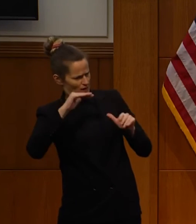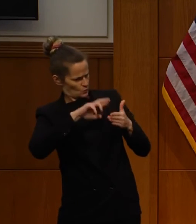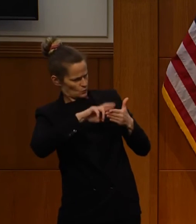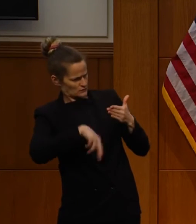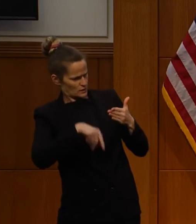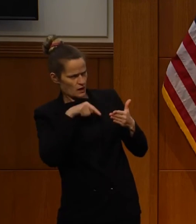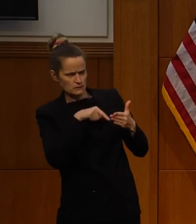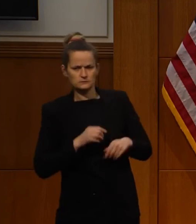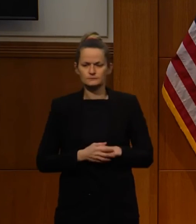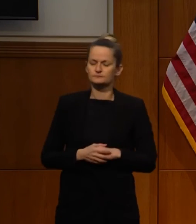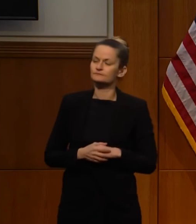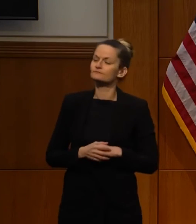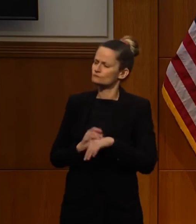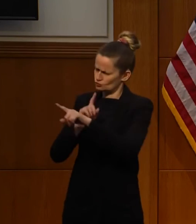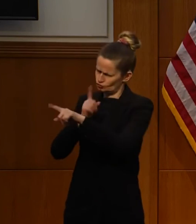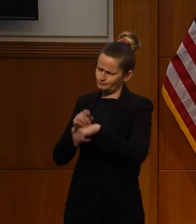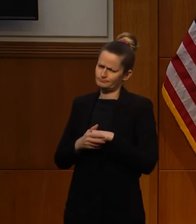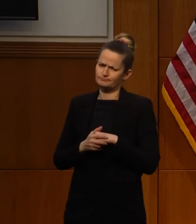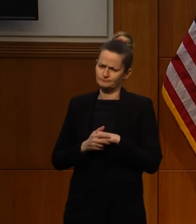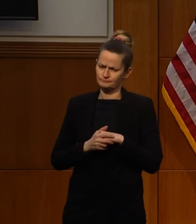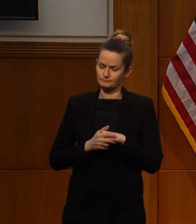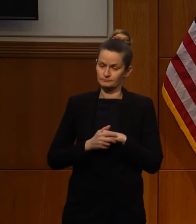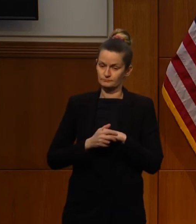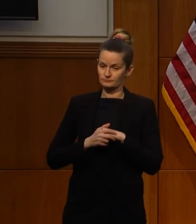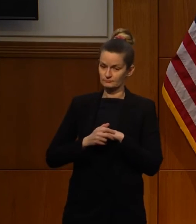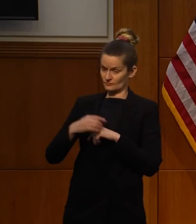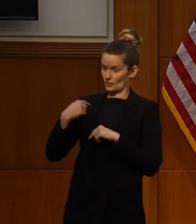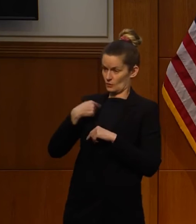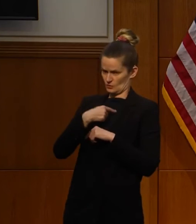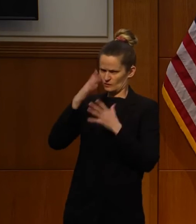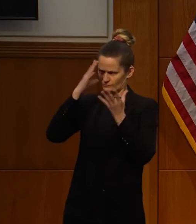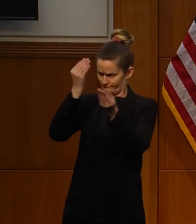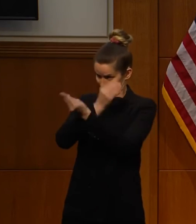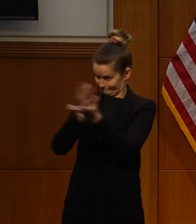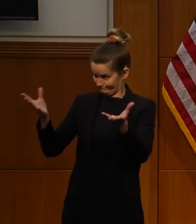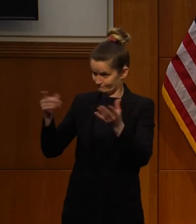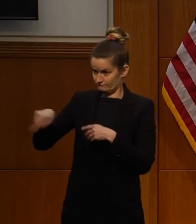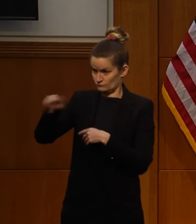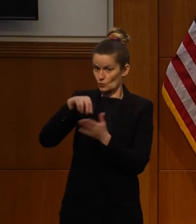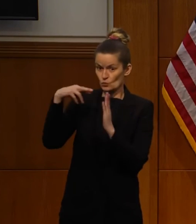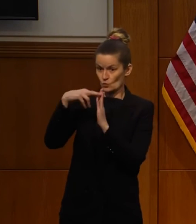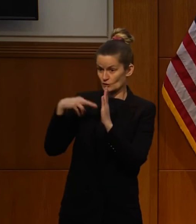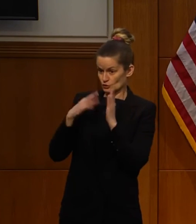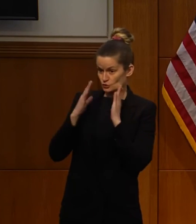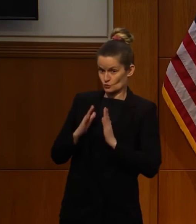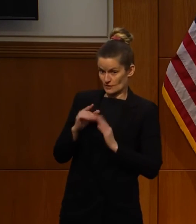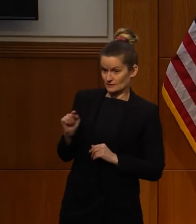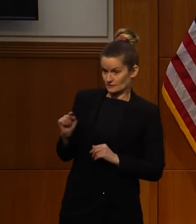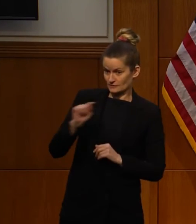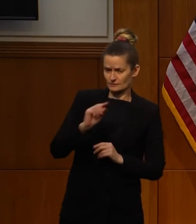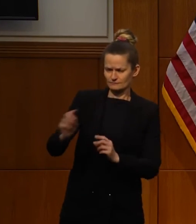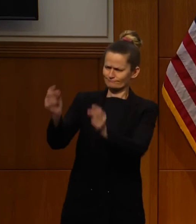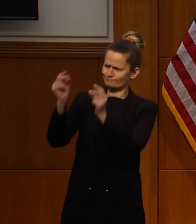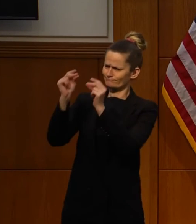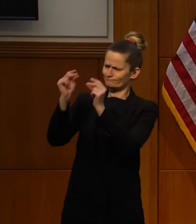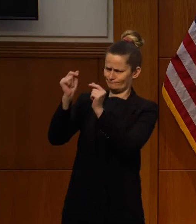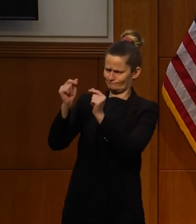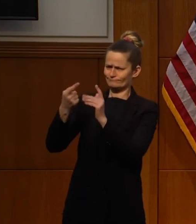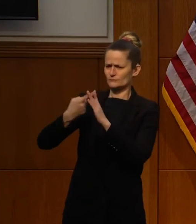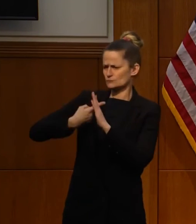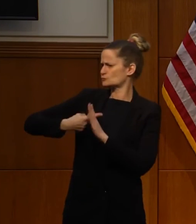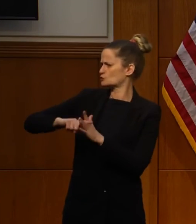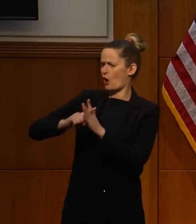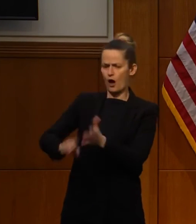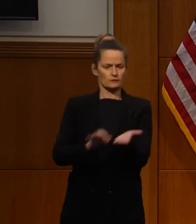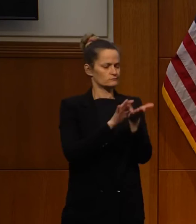on Friday to registrars. We asked them to immediately initiate reporting results for early votes at 7